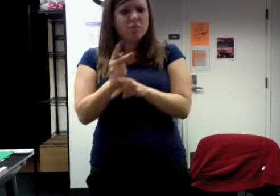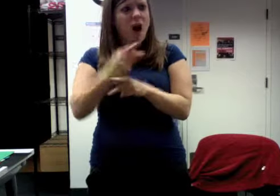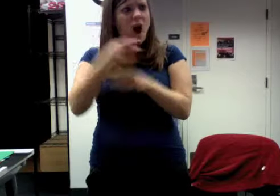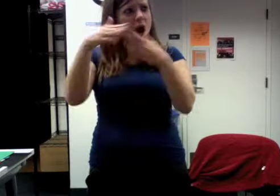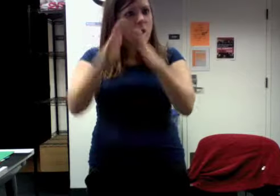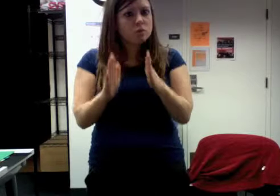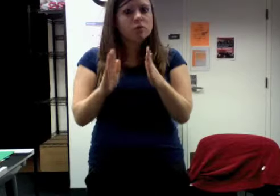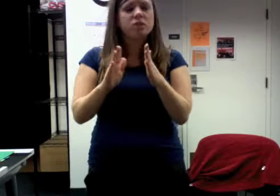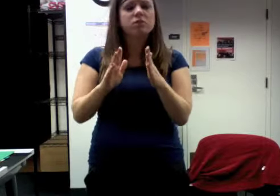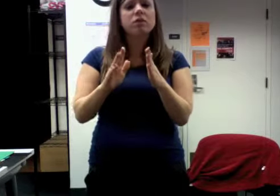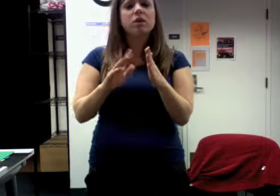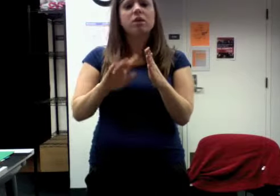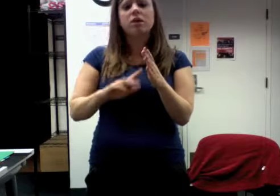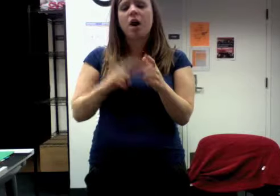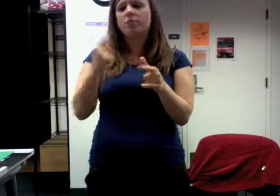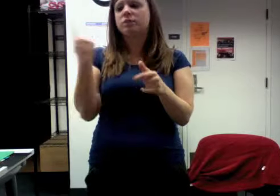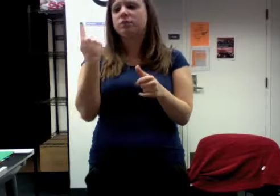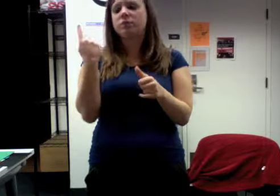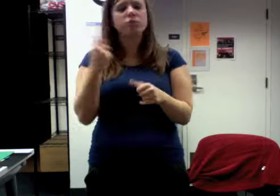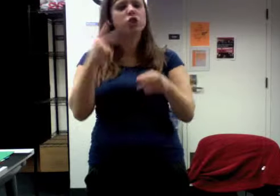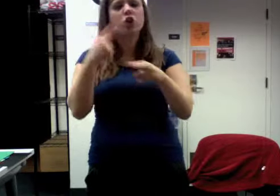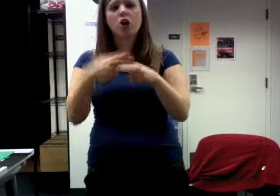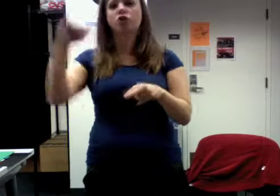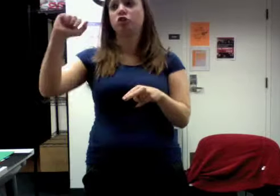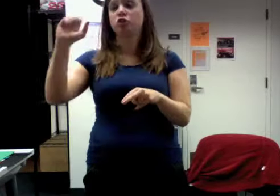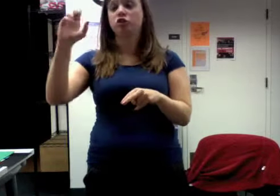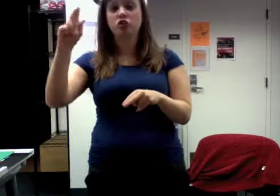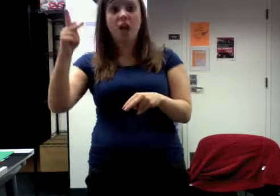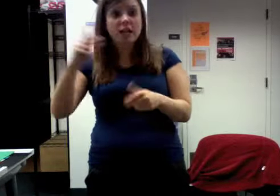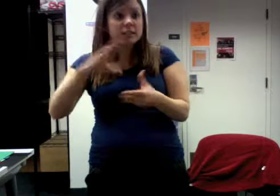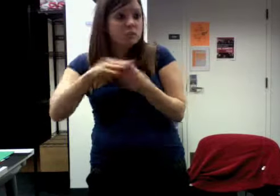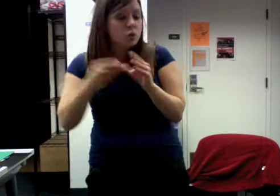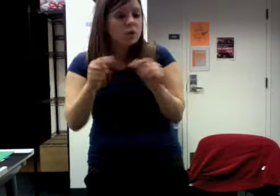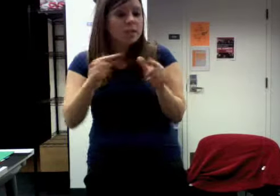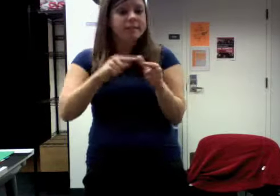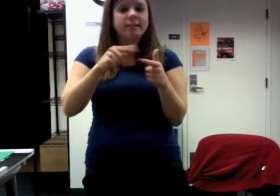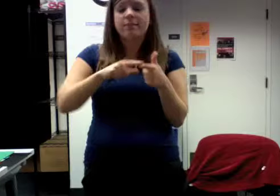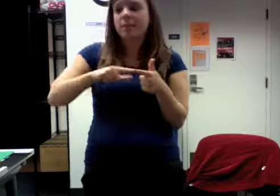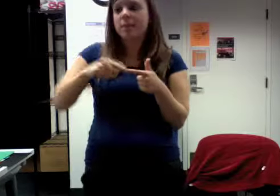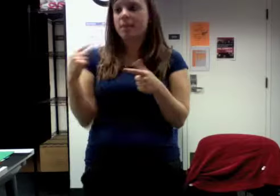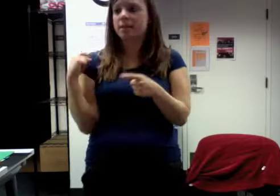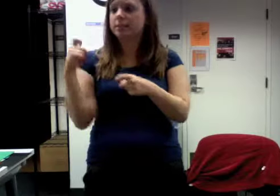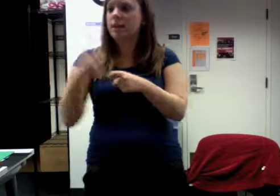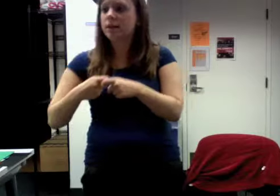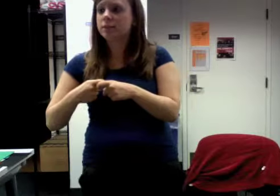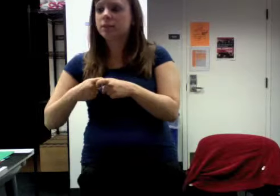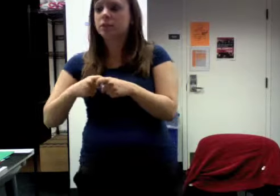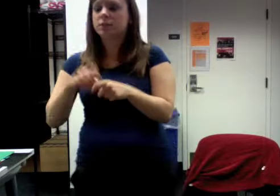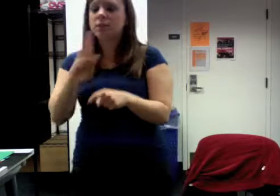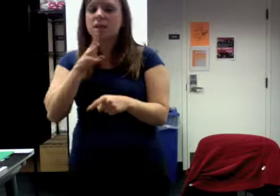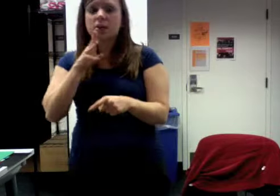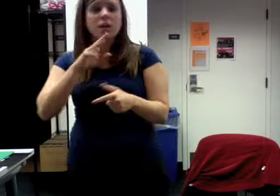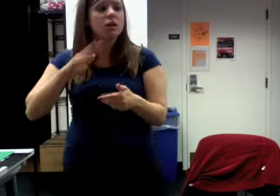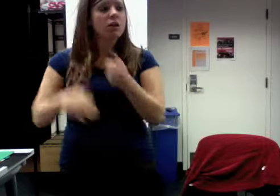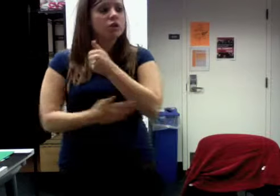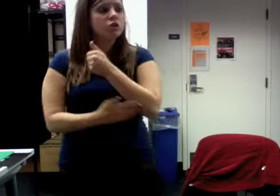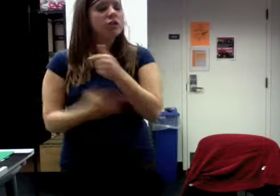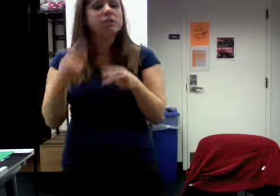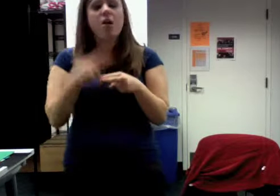there's always story about a character named Pedro. He's always, very. And in Germany, he's always called Hans. In England, there's a